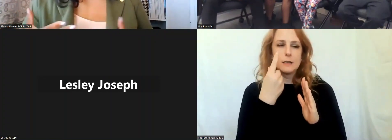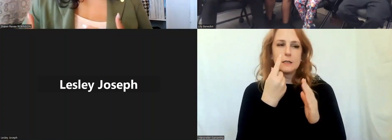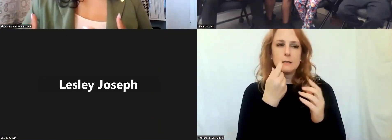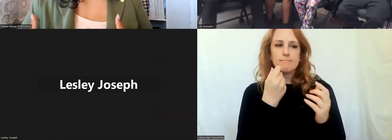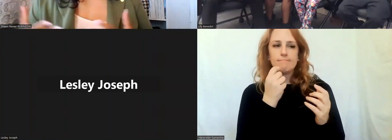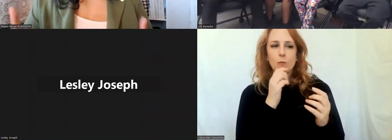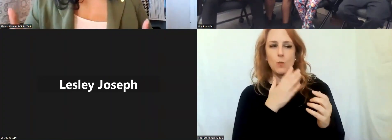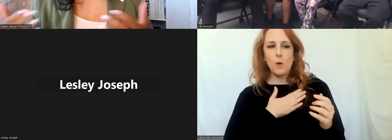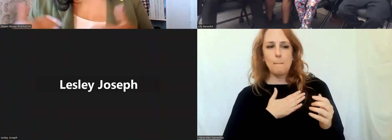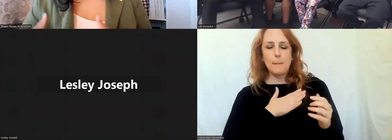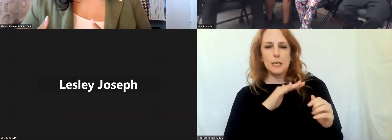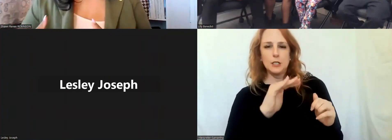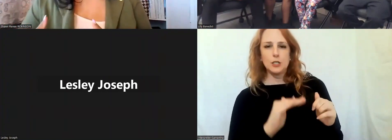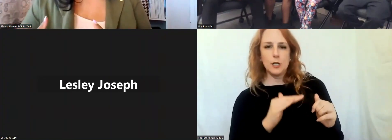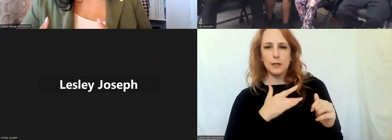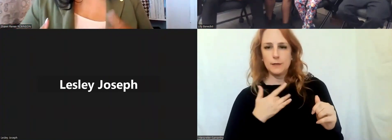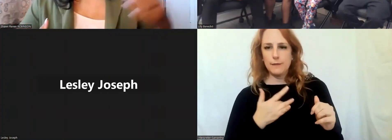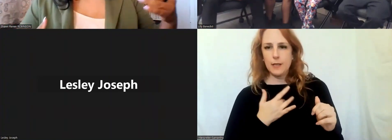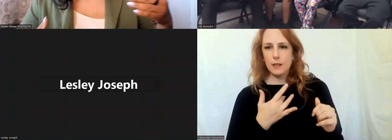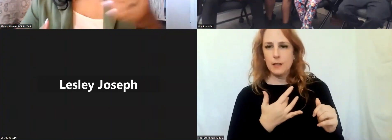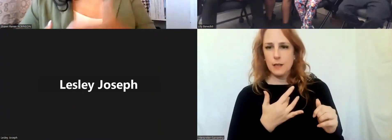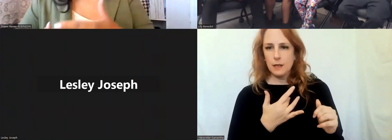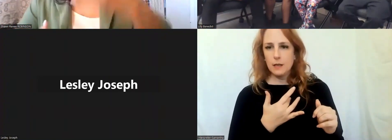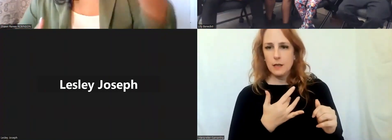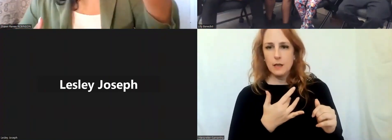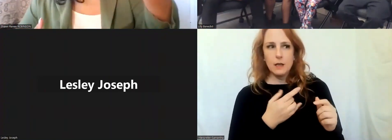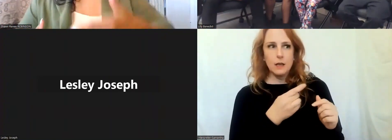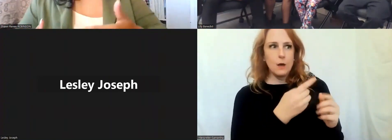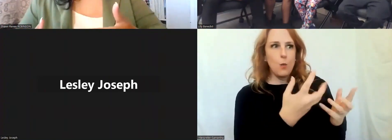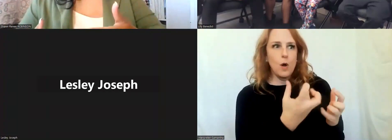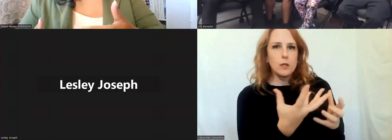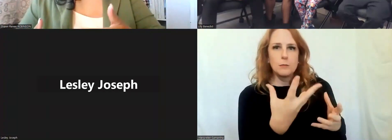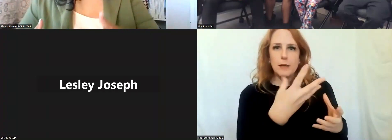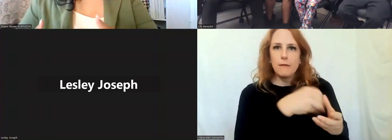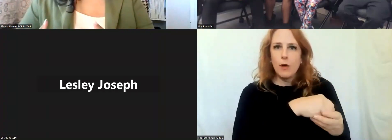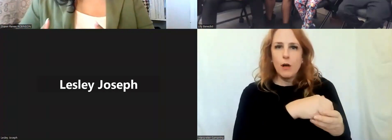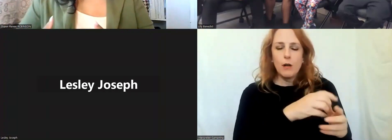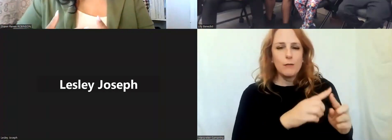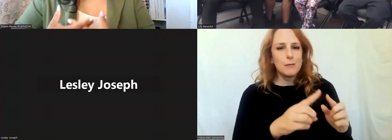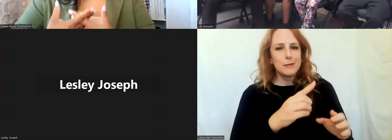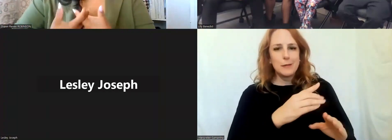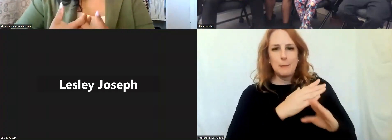and how they want to be involved, but there's that barrier.